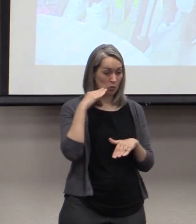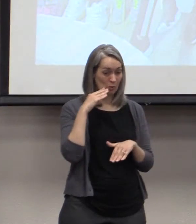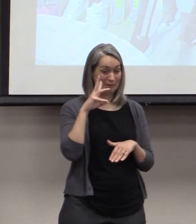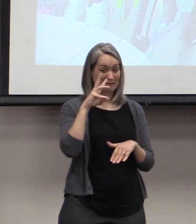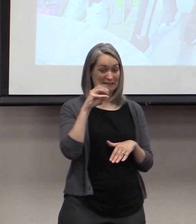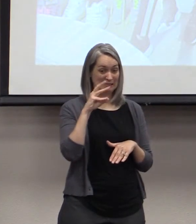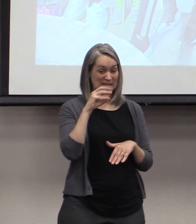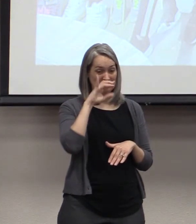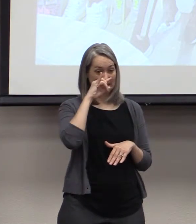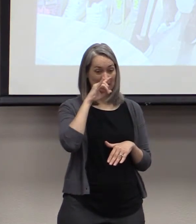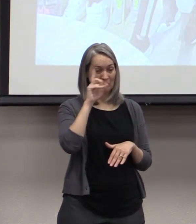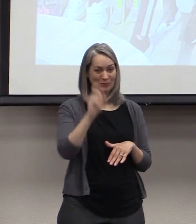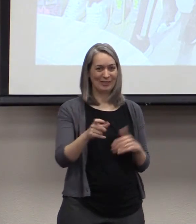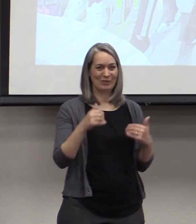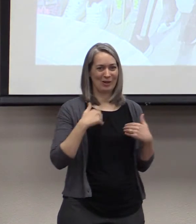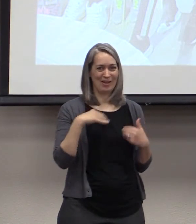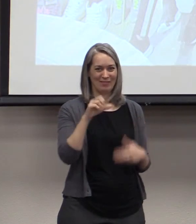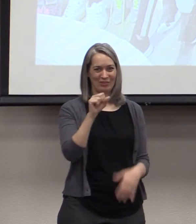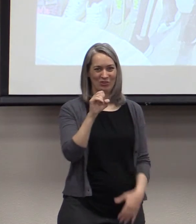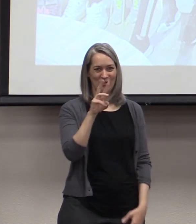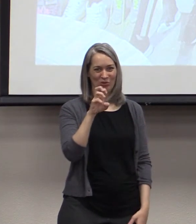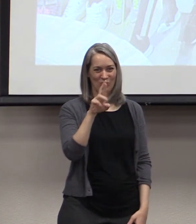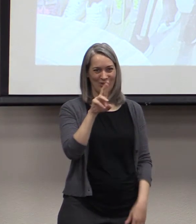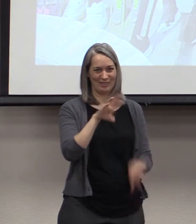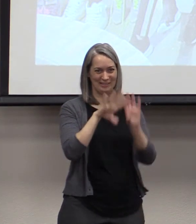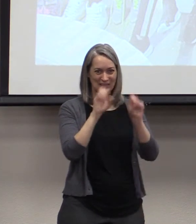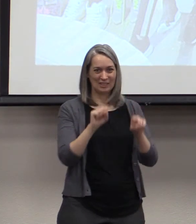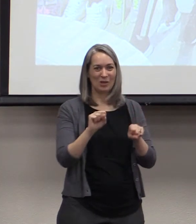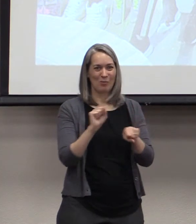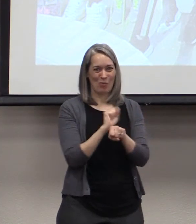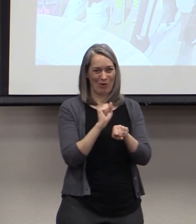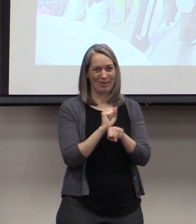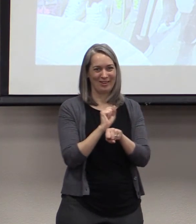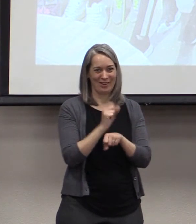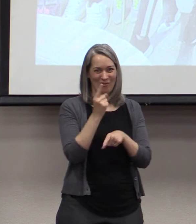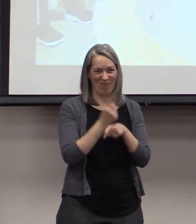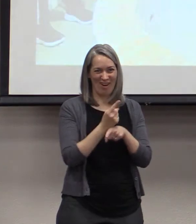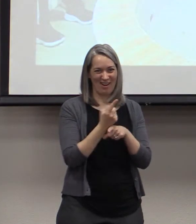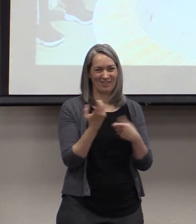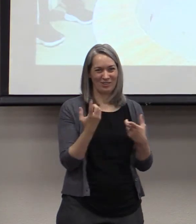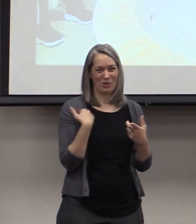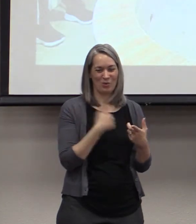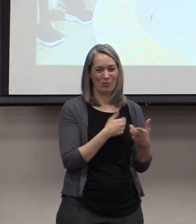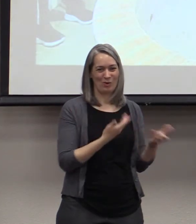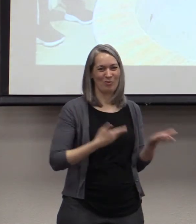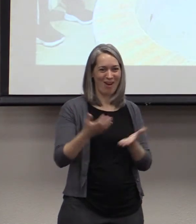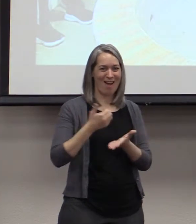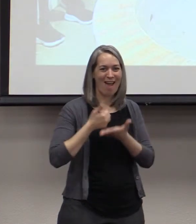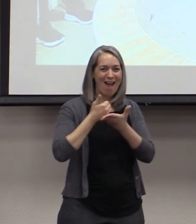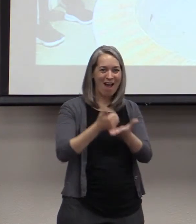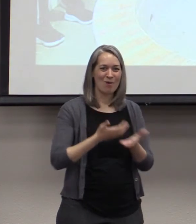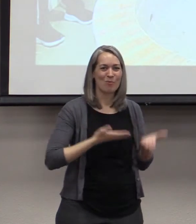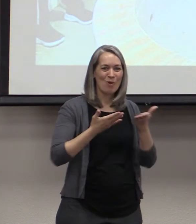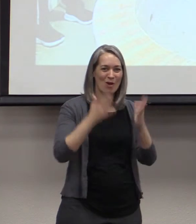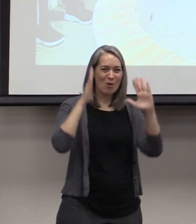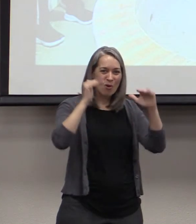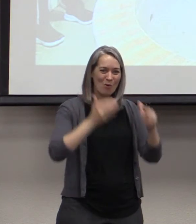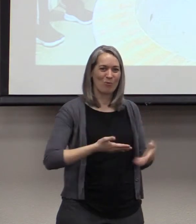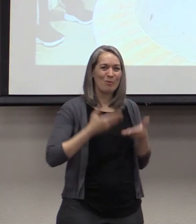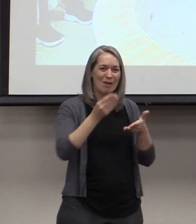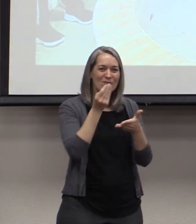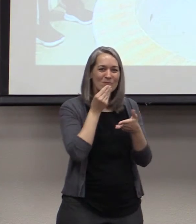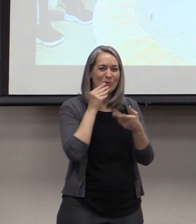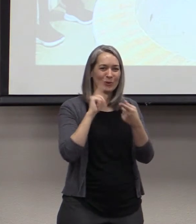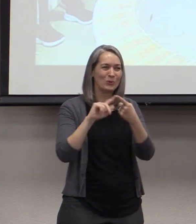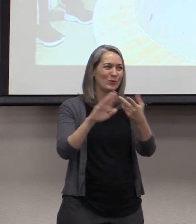you have a clean out for your sewer system. We took help. We took hope. We took food out into the community, giving people that